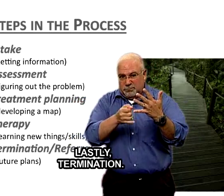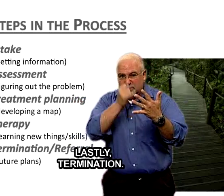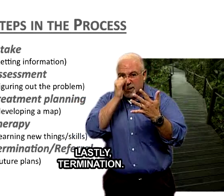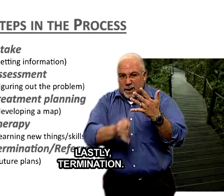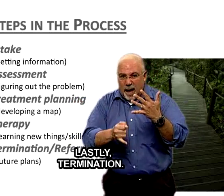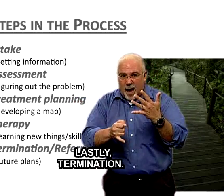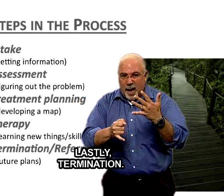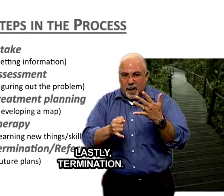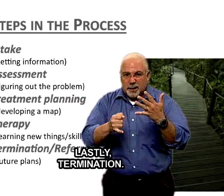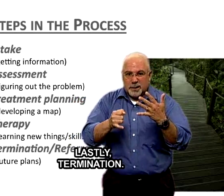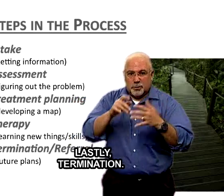Lastly,